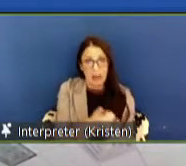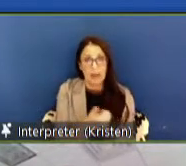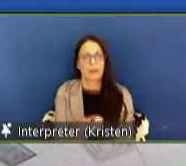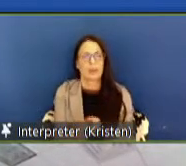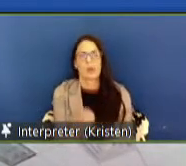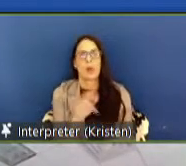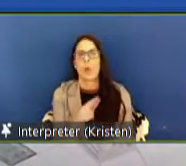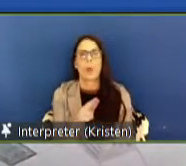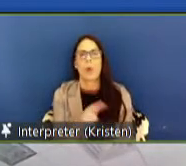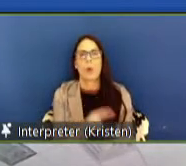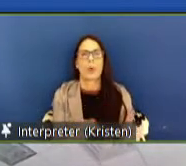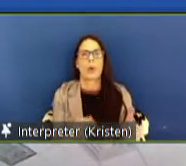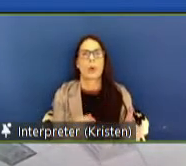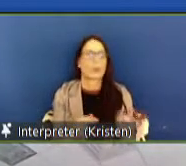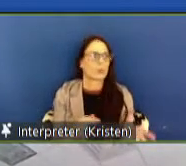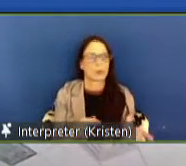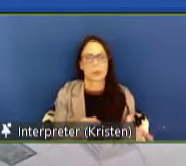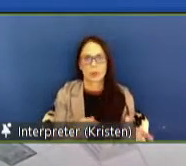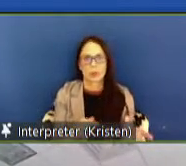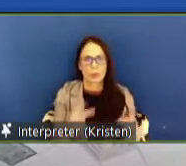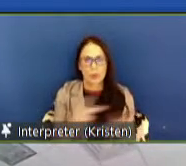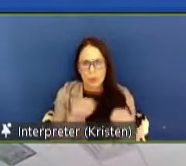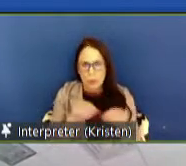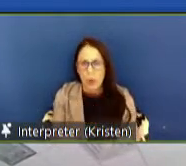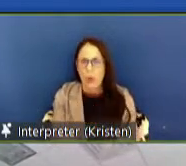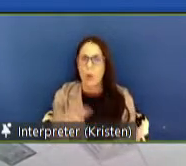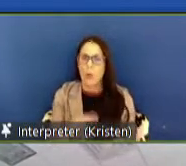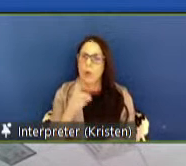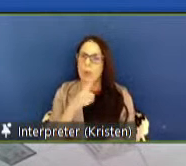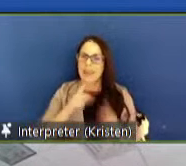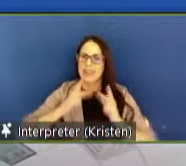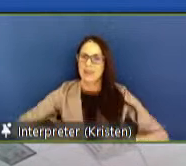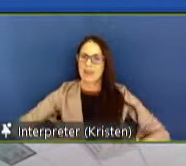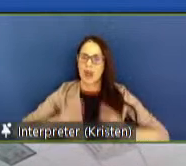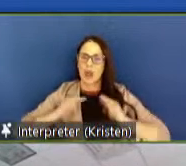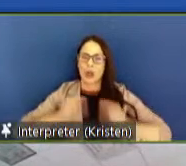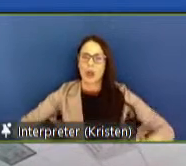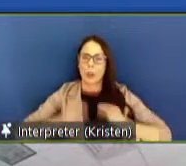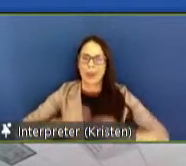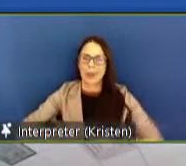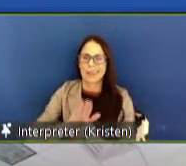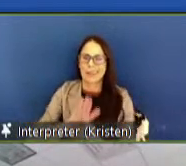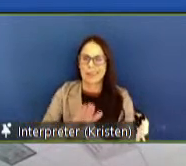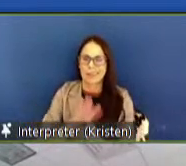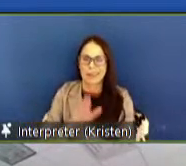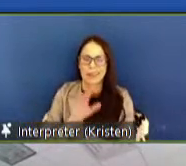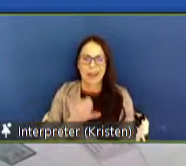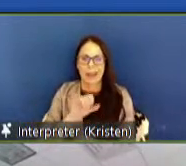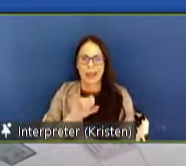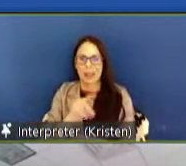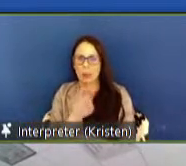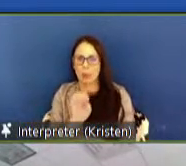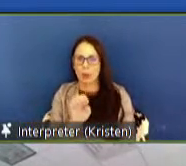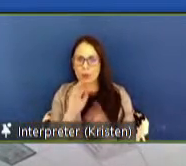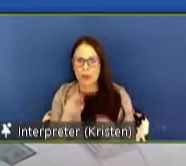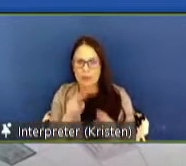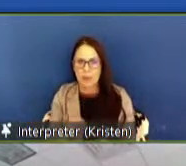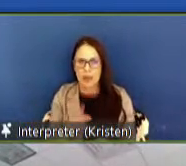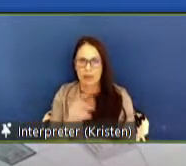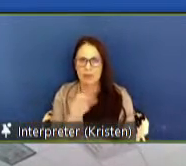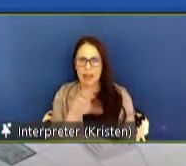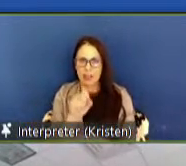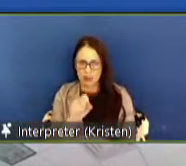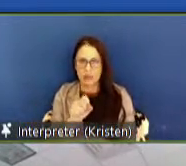of the virus, or more due to human features. So things like the immune response factors that individuals